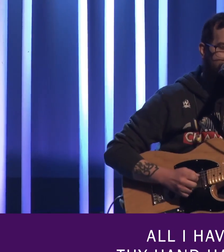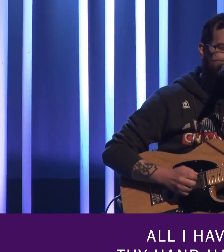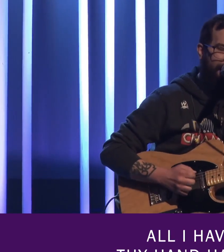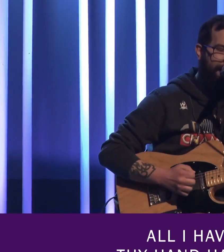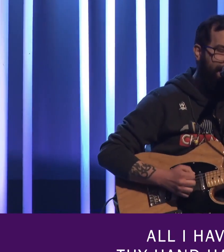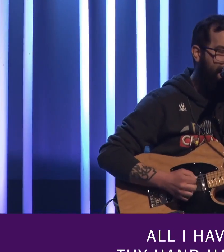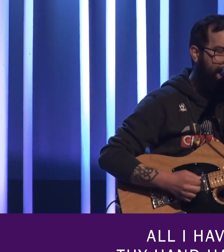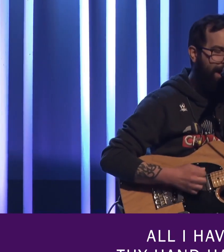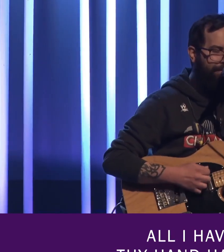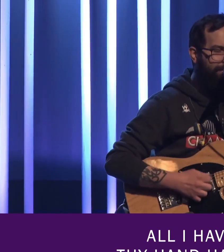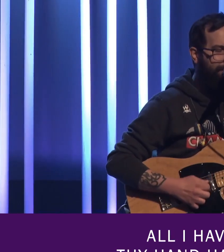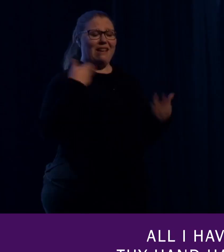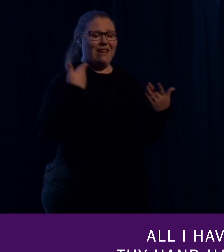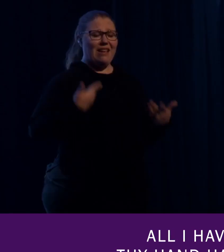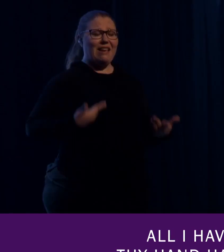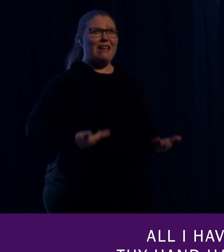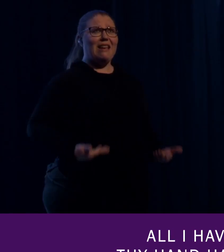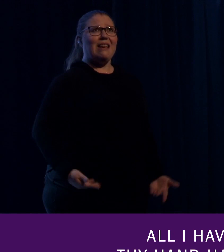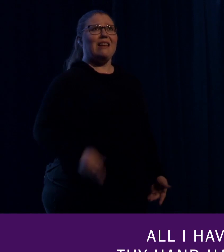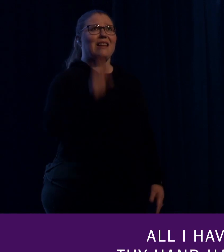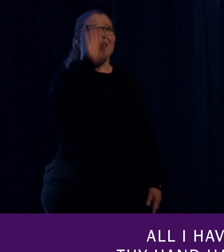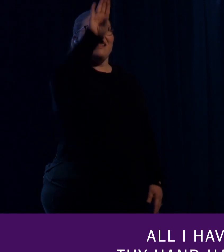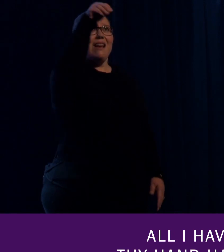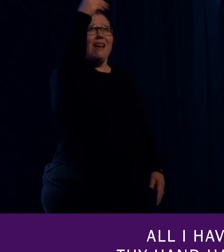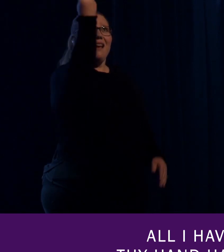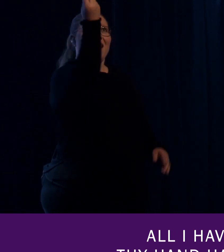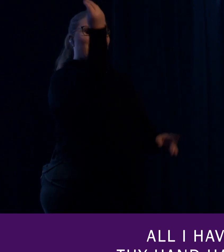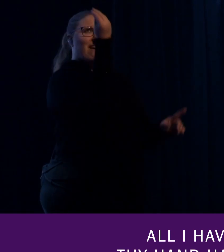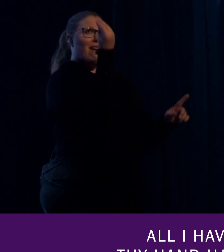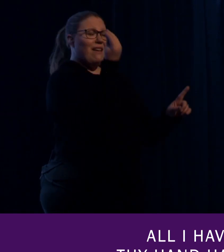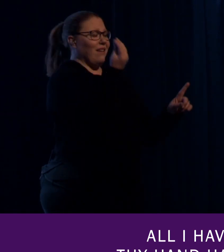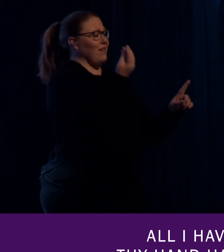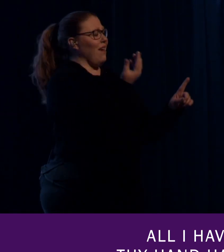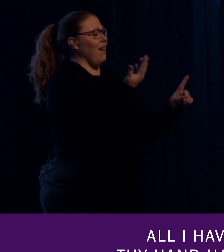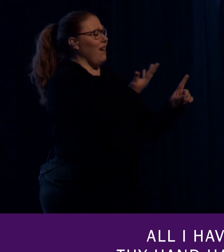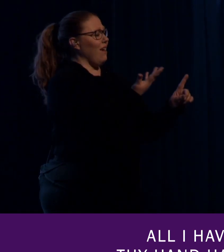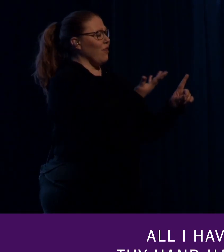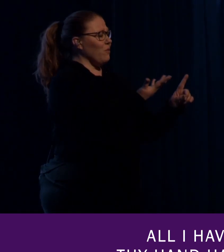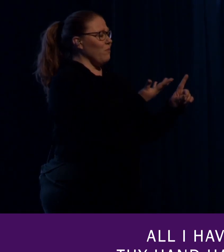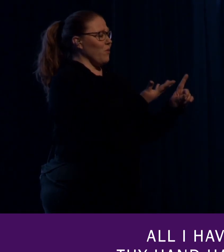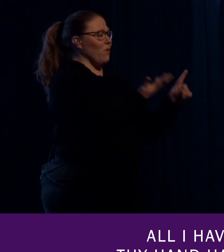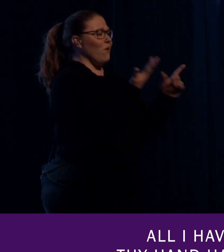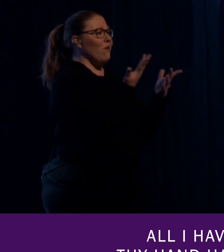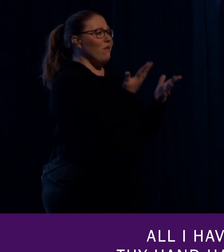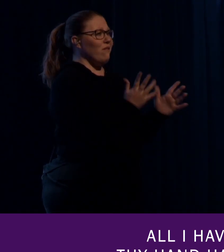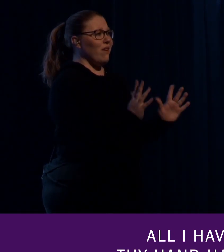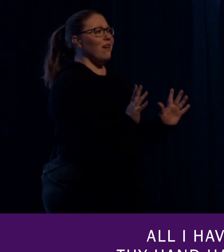All I have needed, thy hands hath